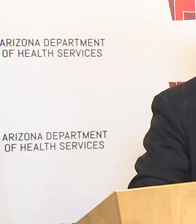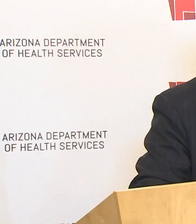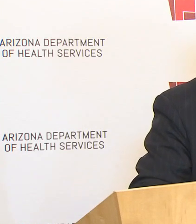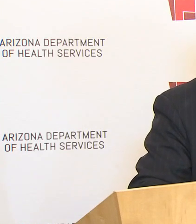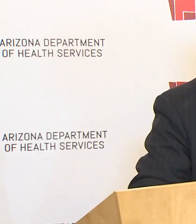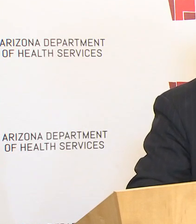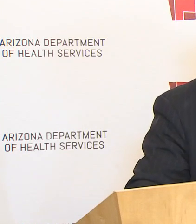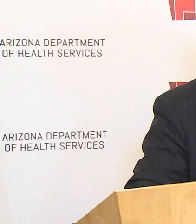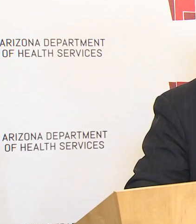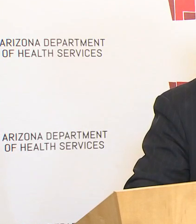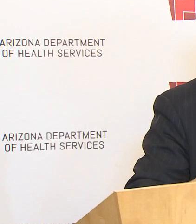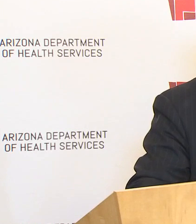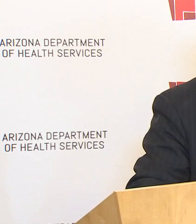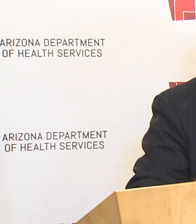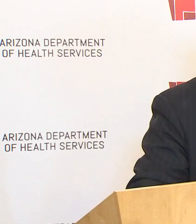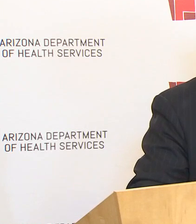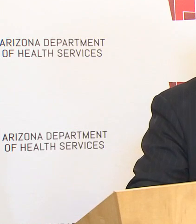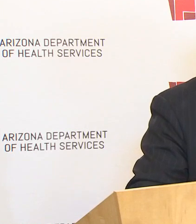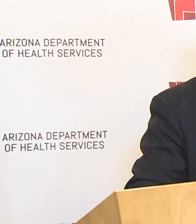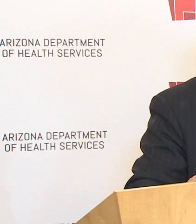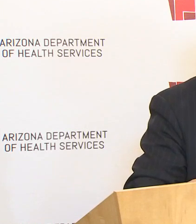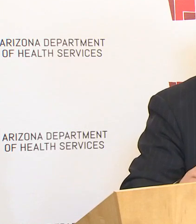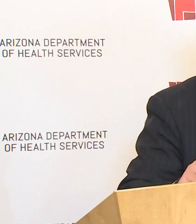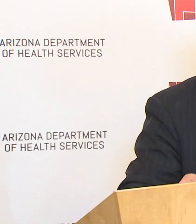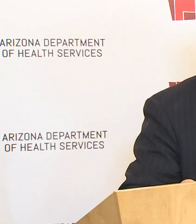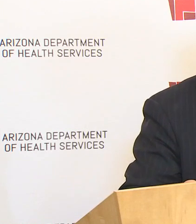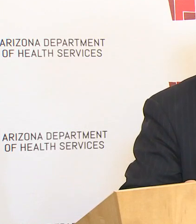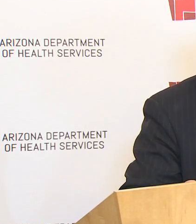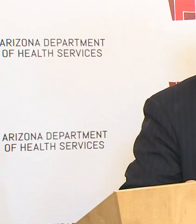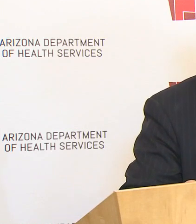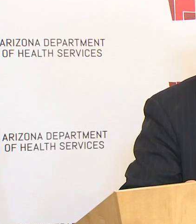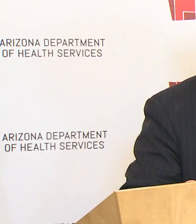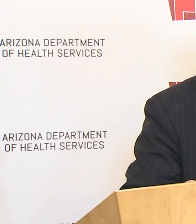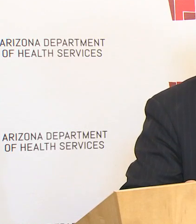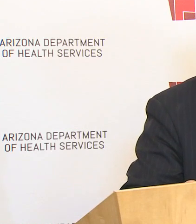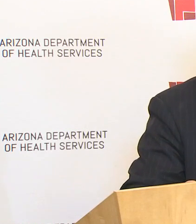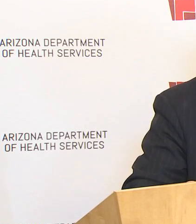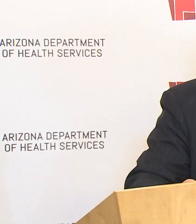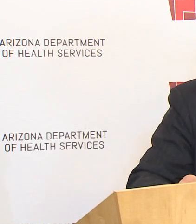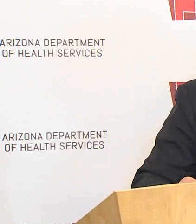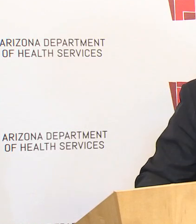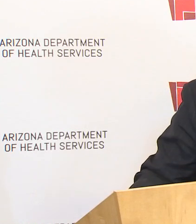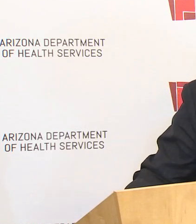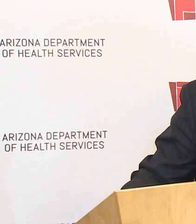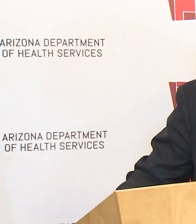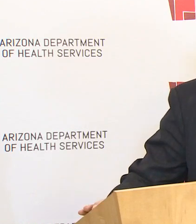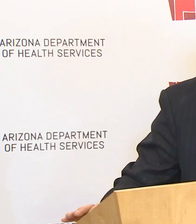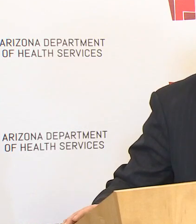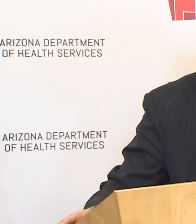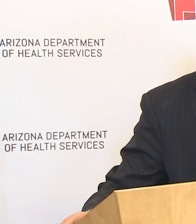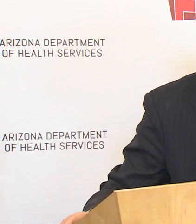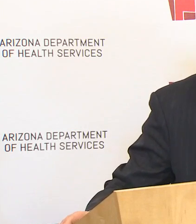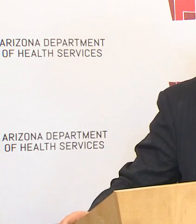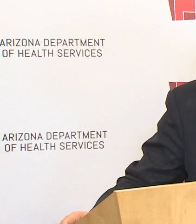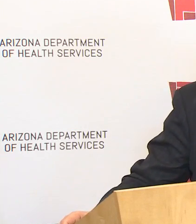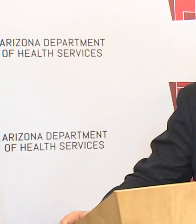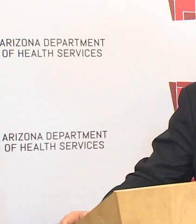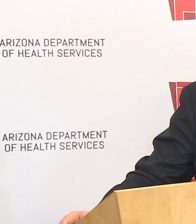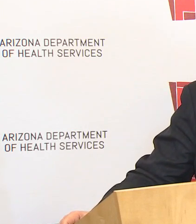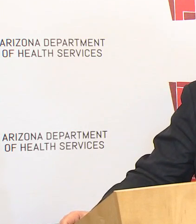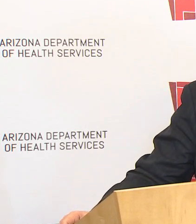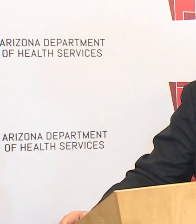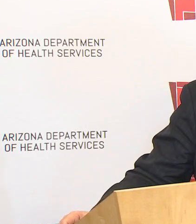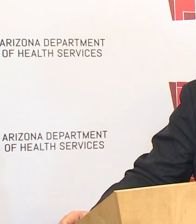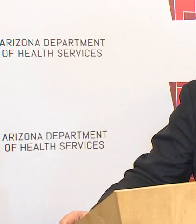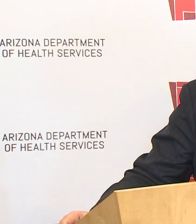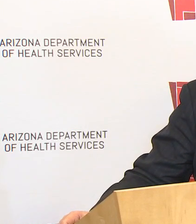federal assistance economically that we'll hear about tomorrow. Governor, just really quickly on that, half the point, you